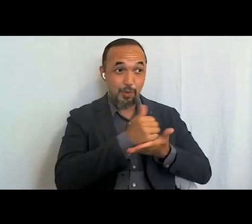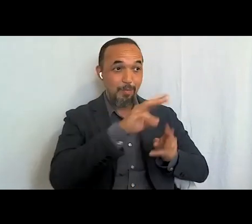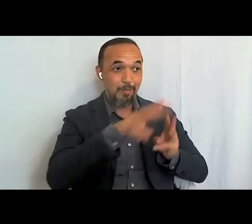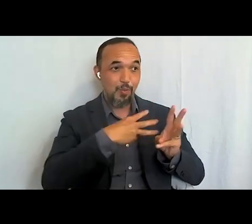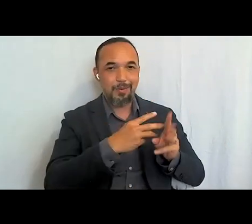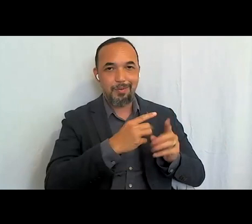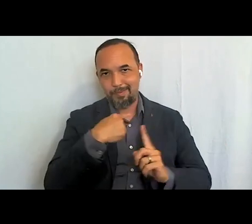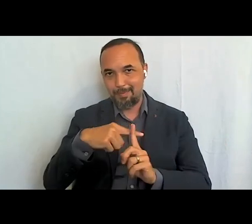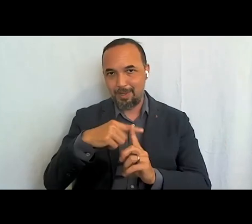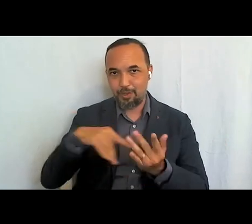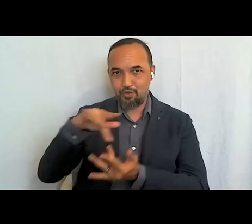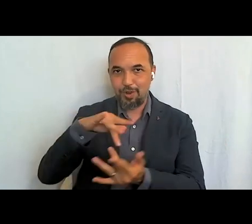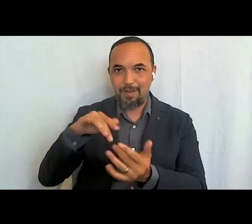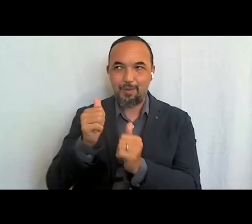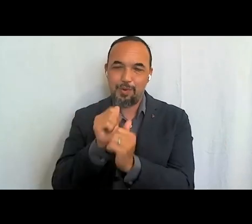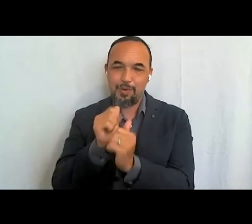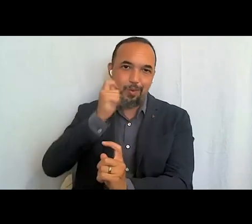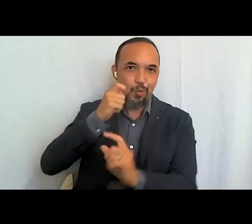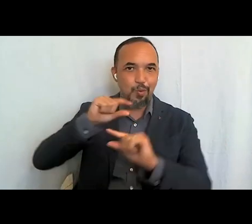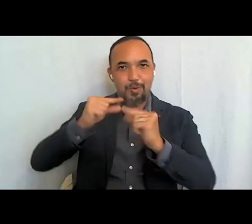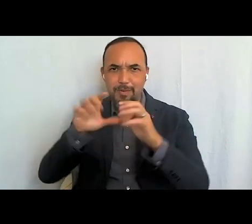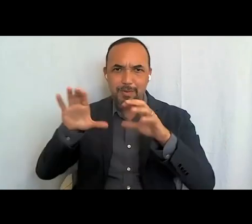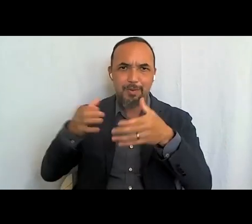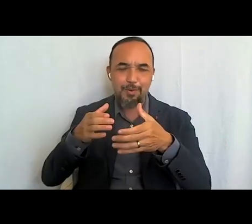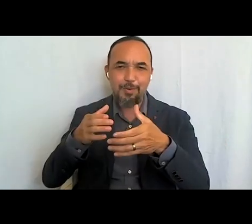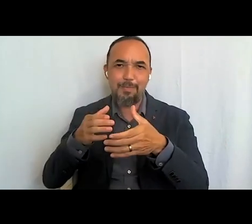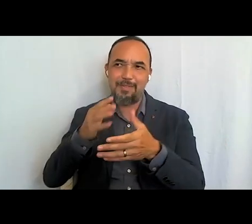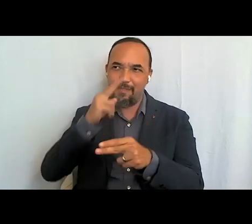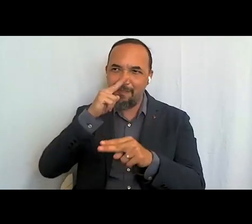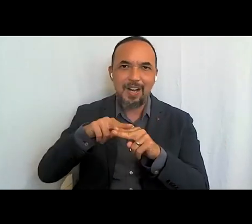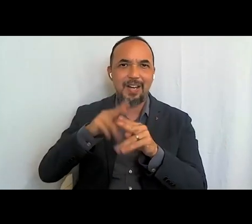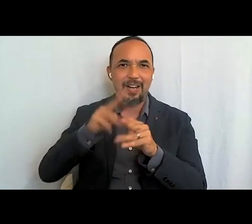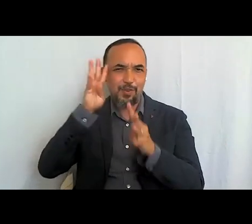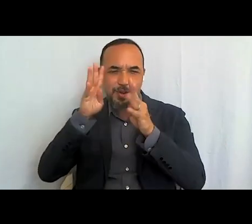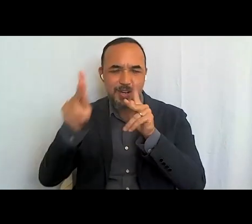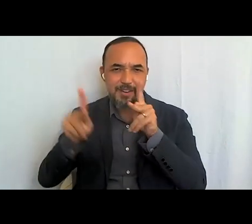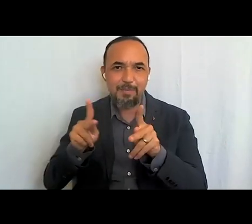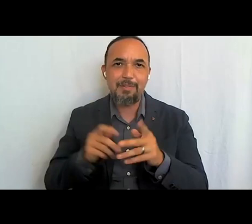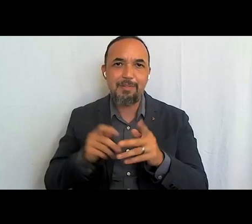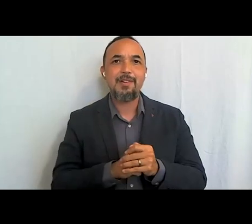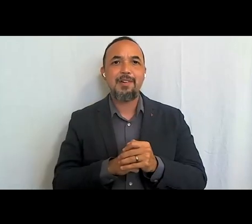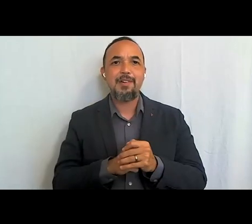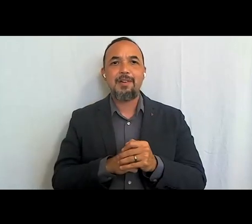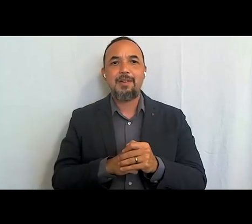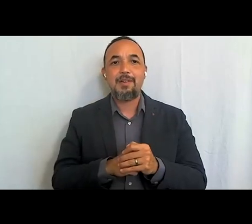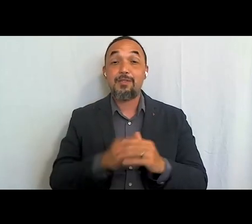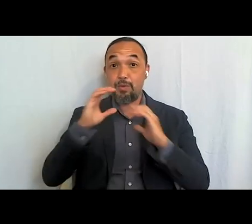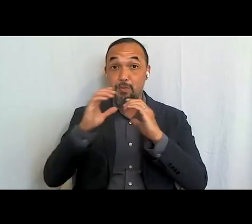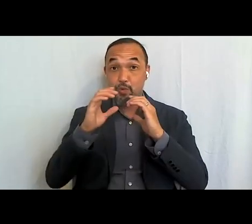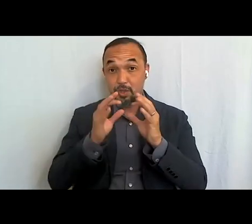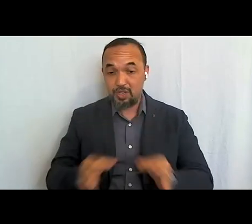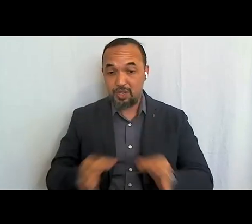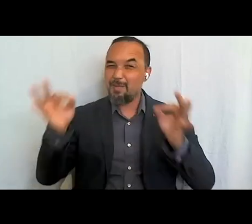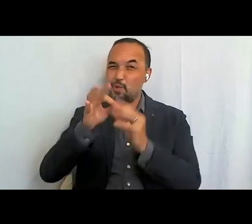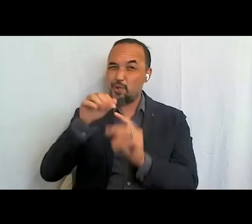with an illustrious group of people and creative people who work really hard to try to change the world. So communication is vital.